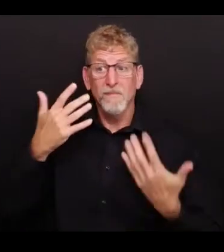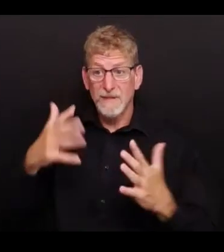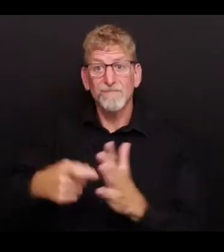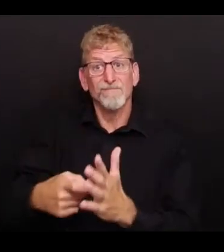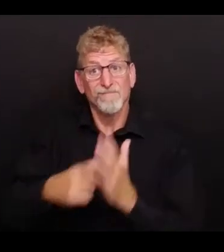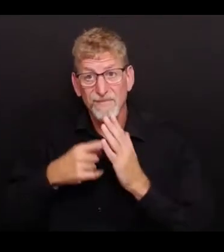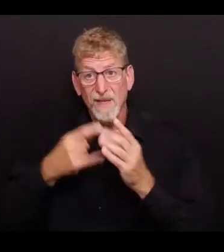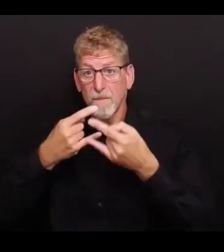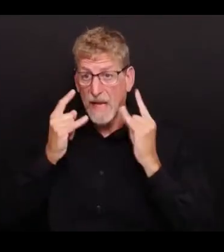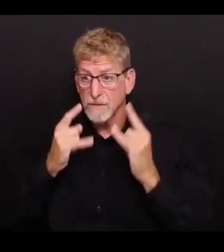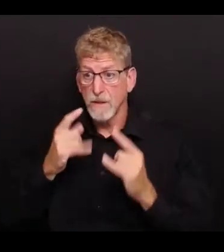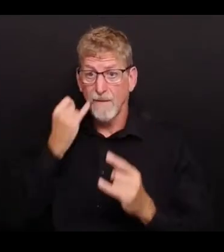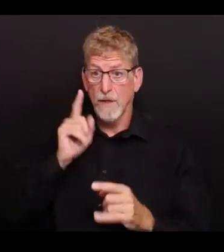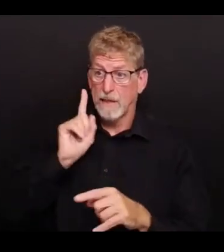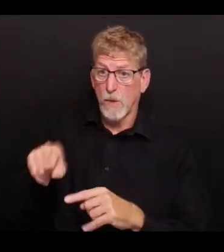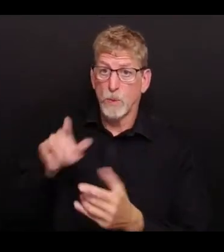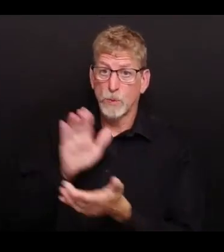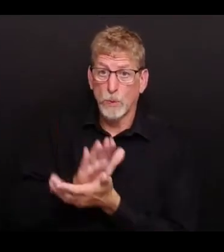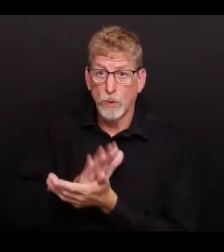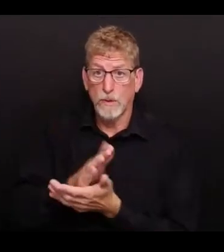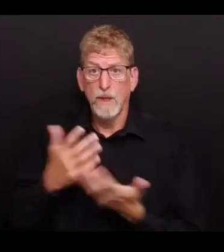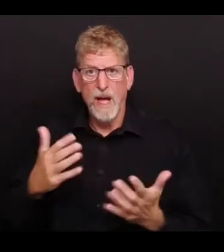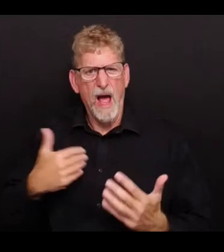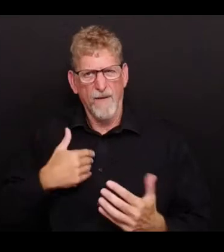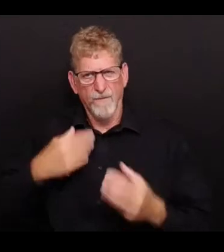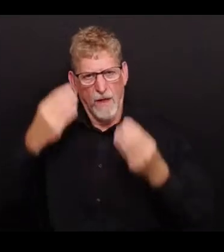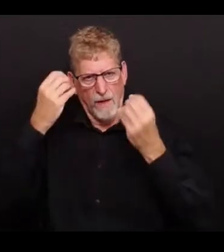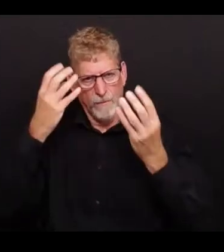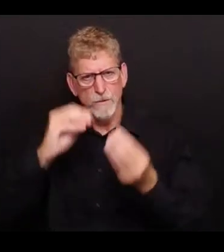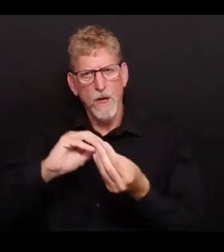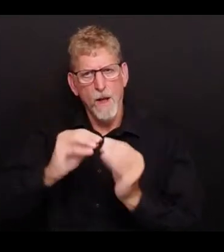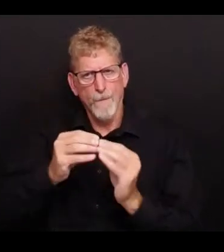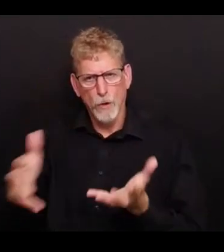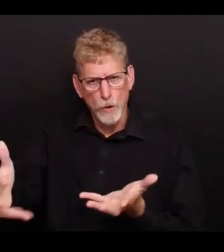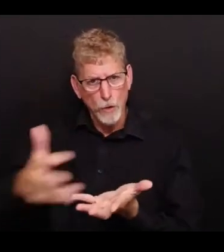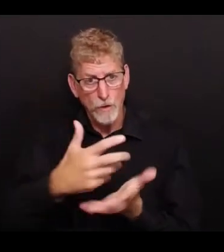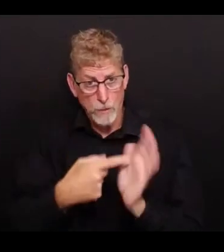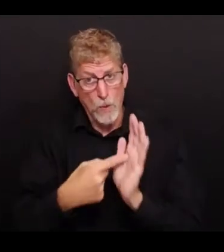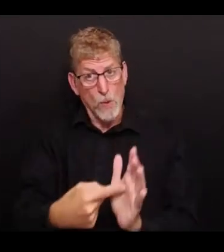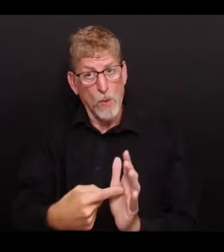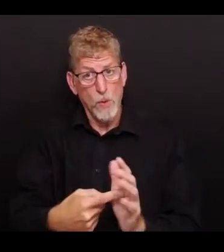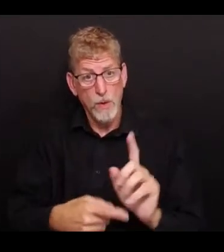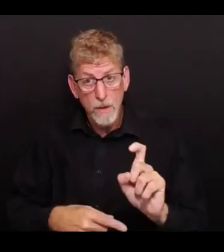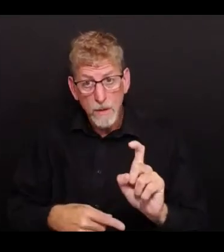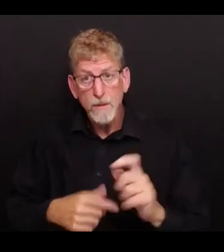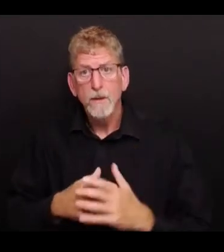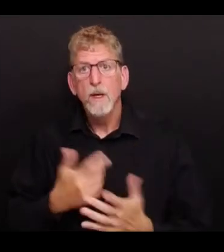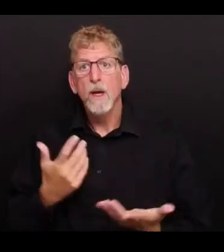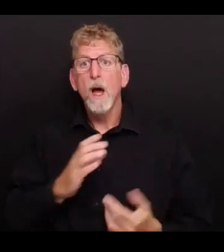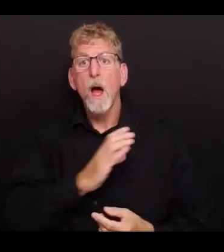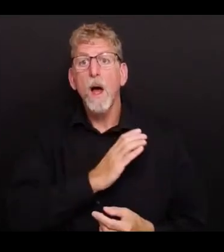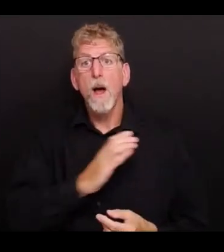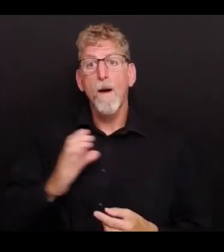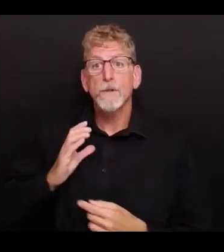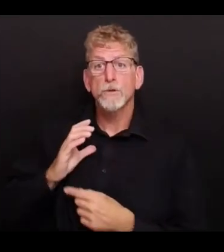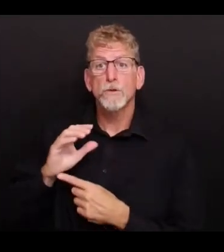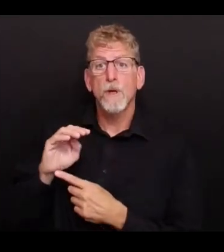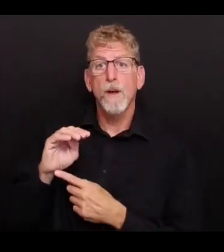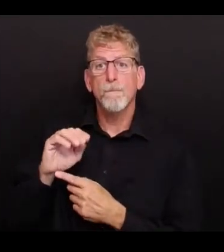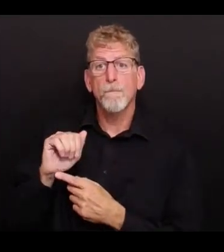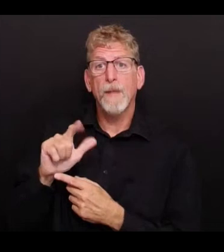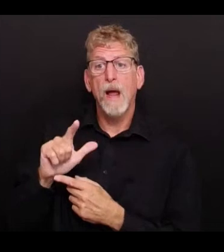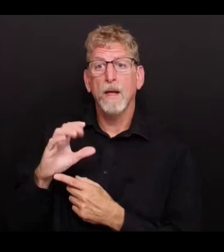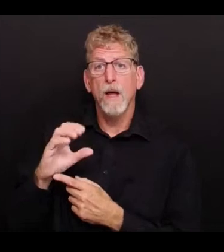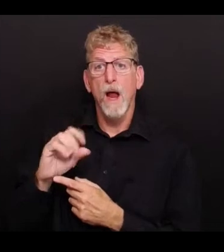then Commissioner Malcolm, you're, I'm sure, aware of what the governor said yesterday in